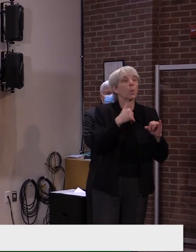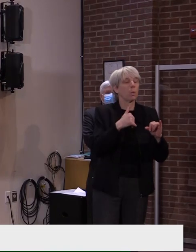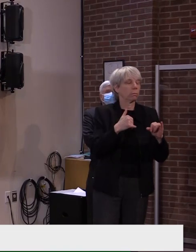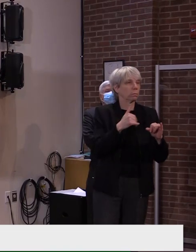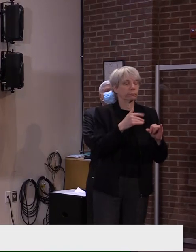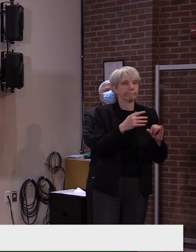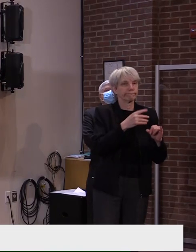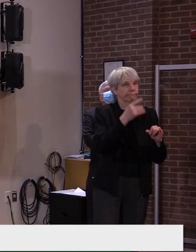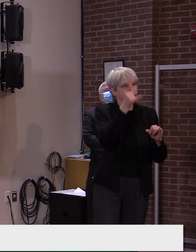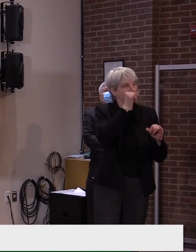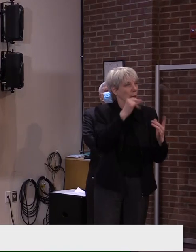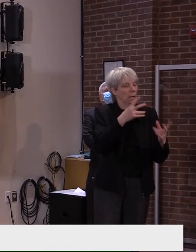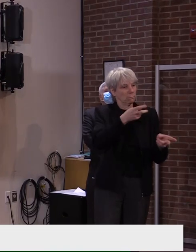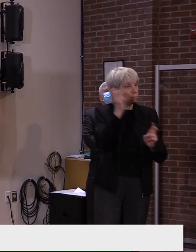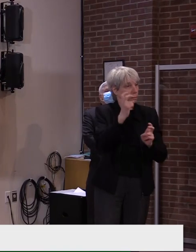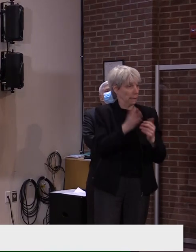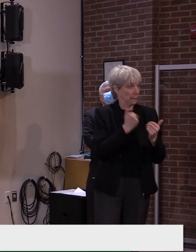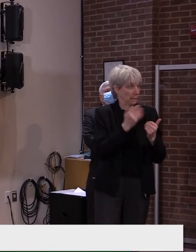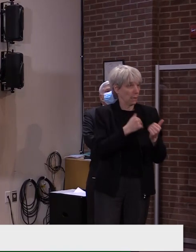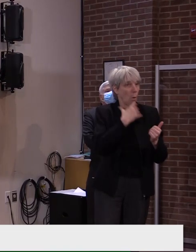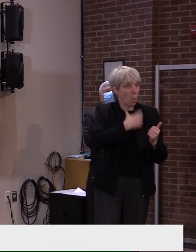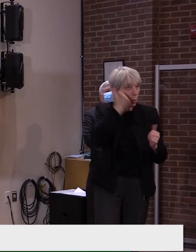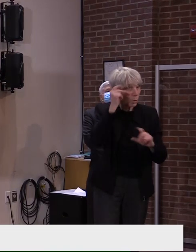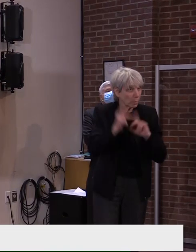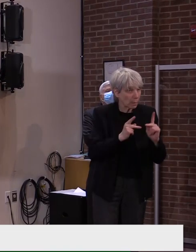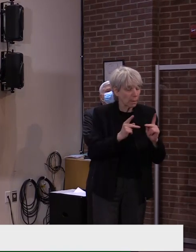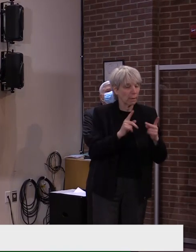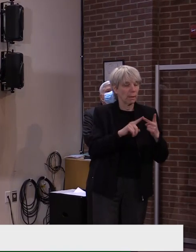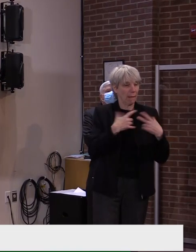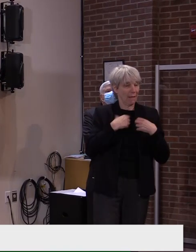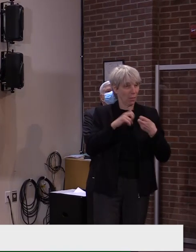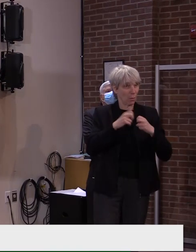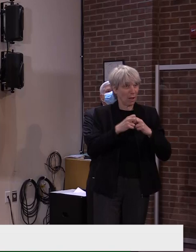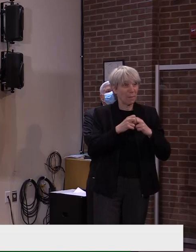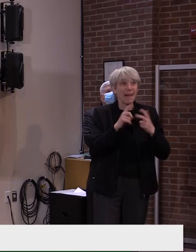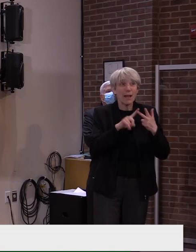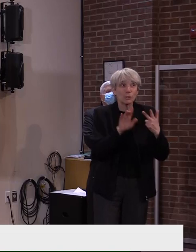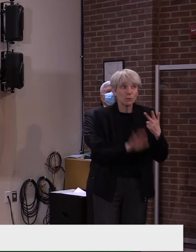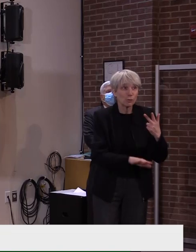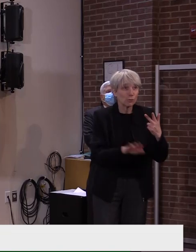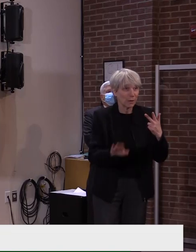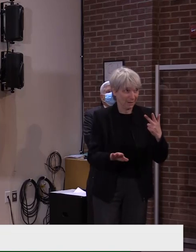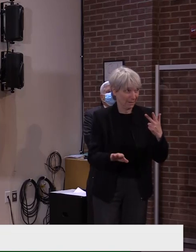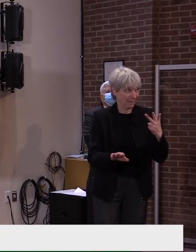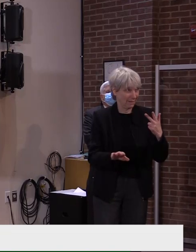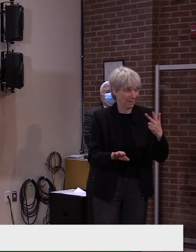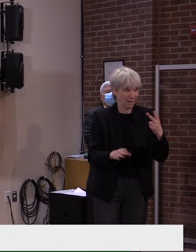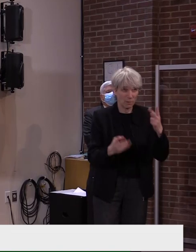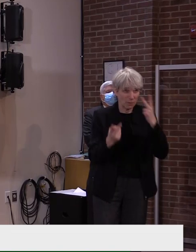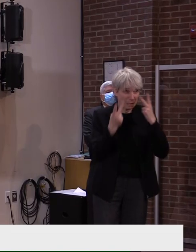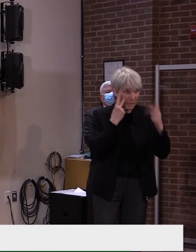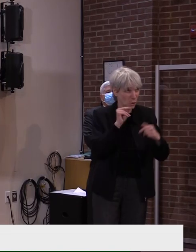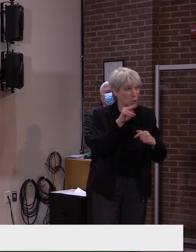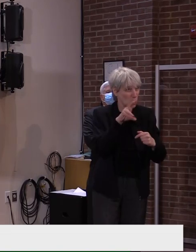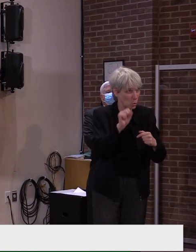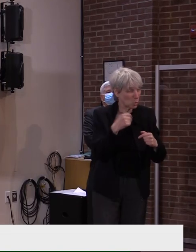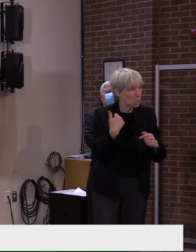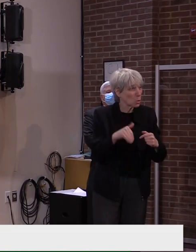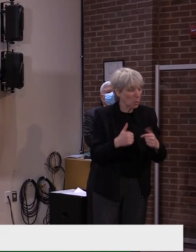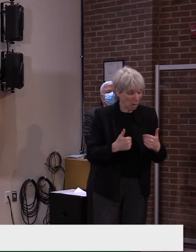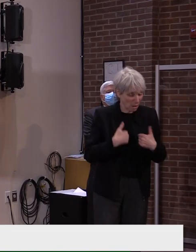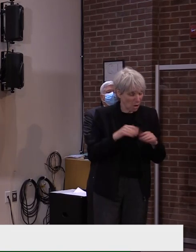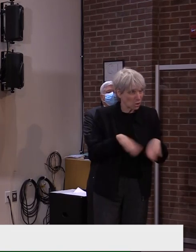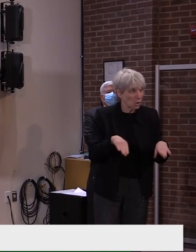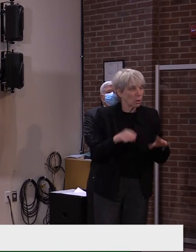Vermonters. You may have noticed that around the U.S., pediatric hospitalizations are up in a somewhat alarming